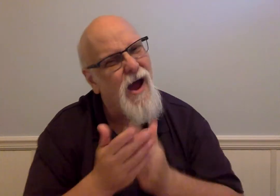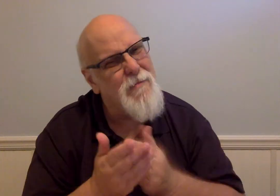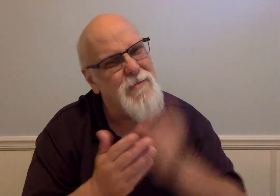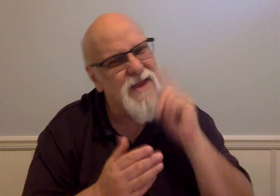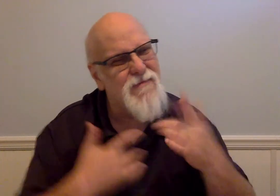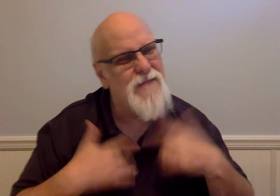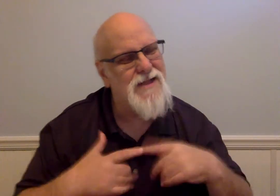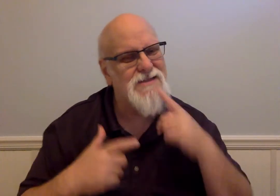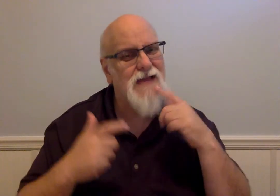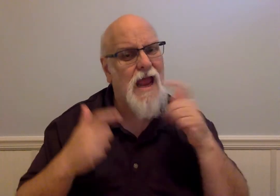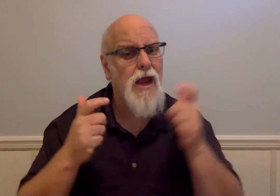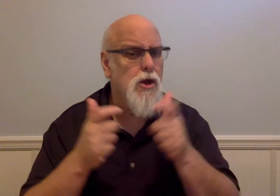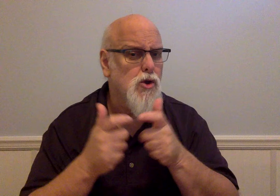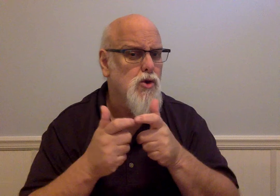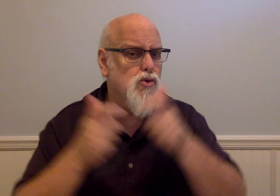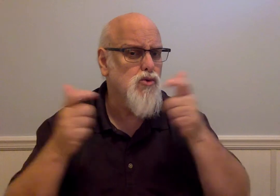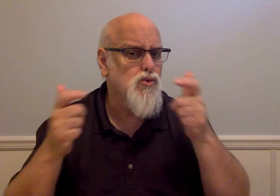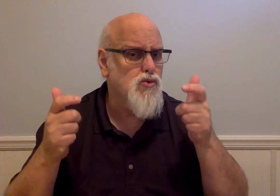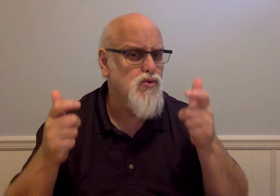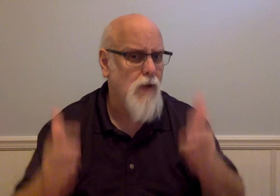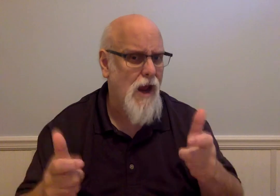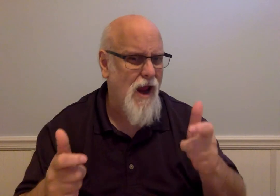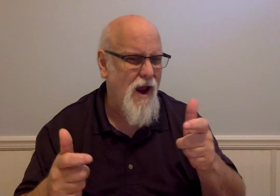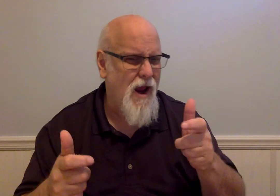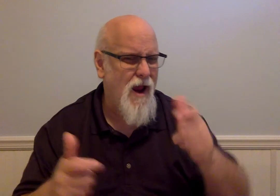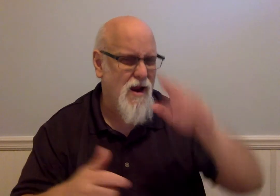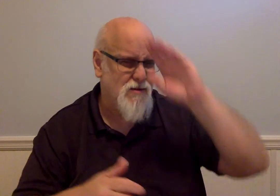And some deaf people will do grand like big